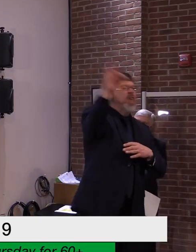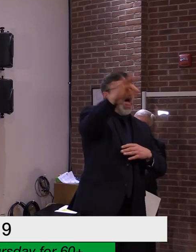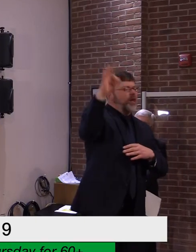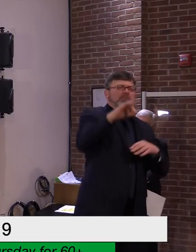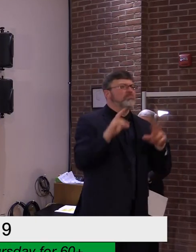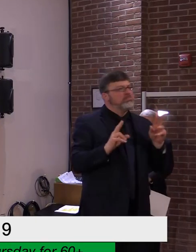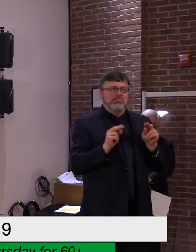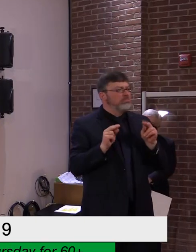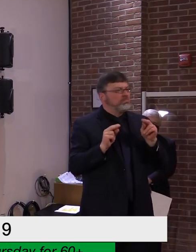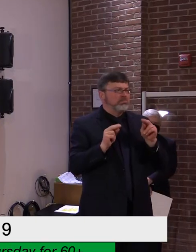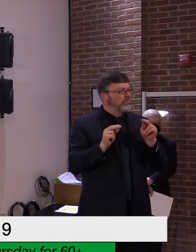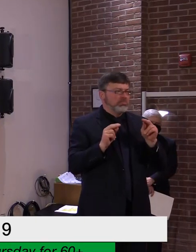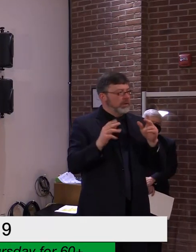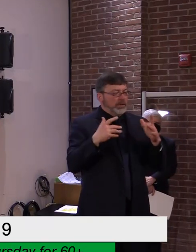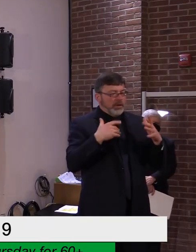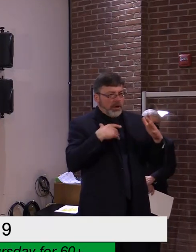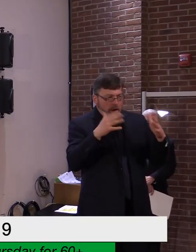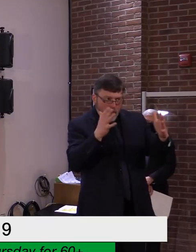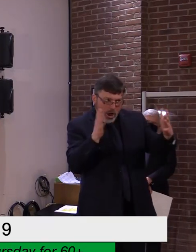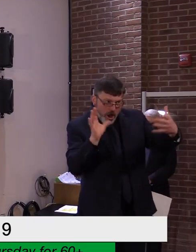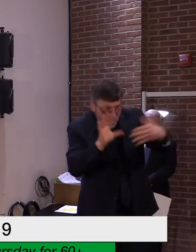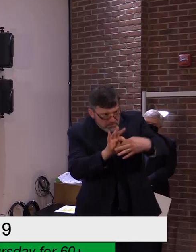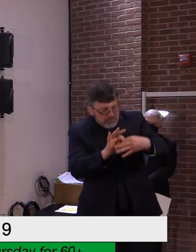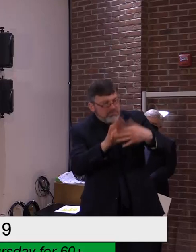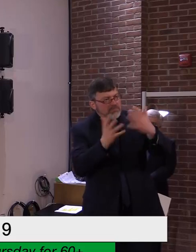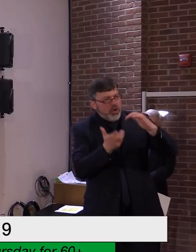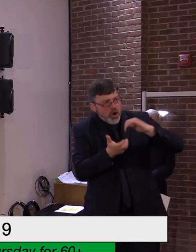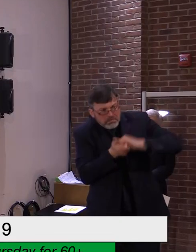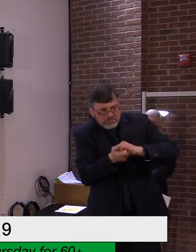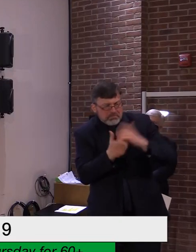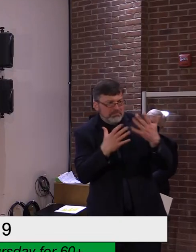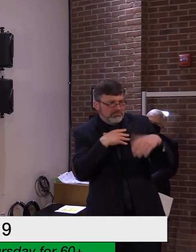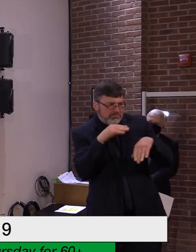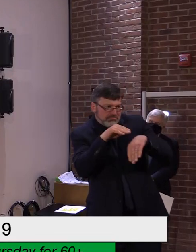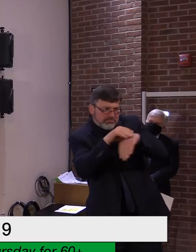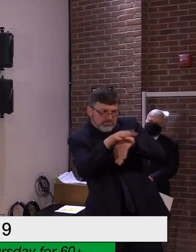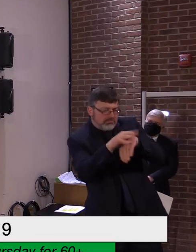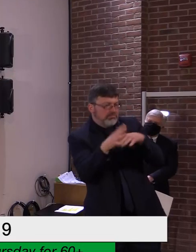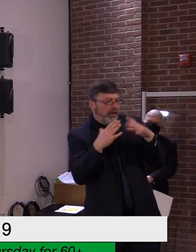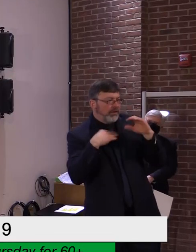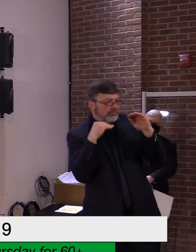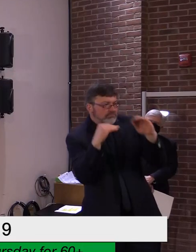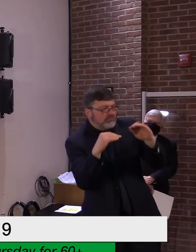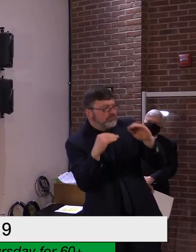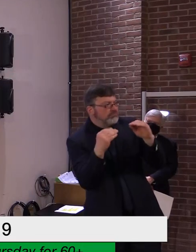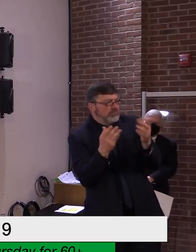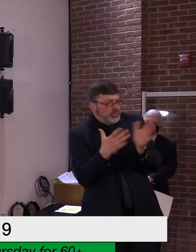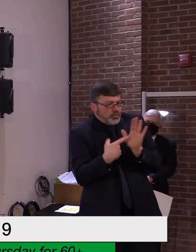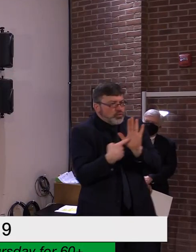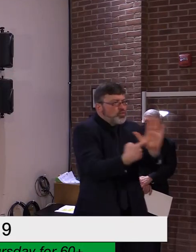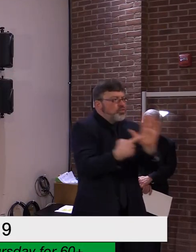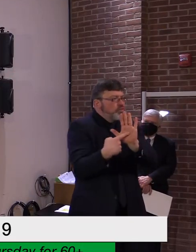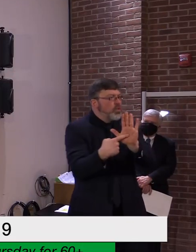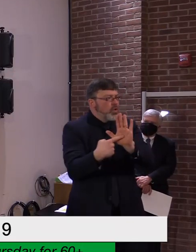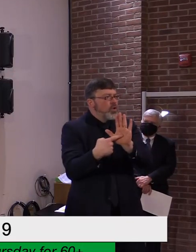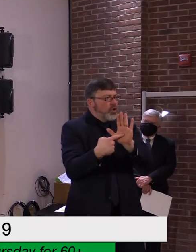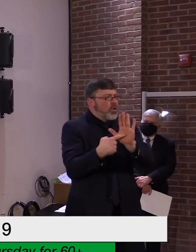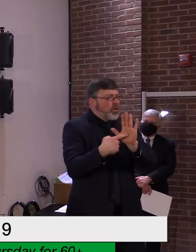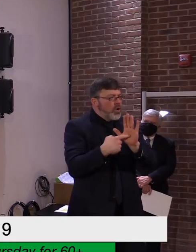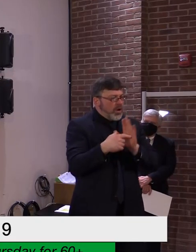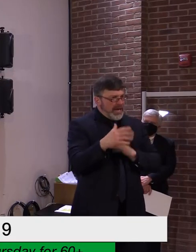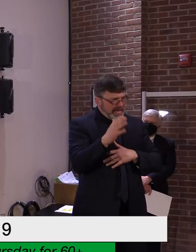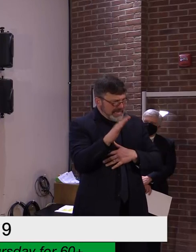their characteristics better and what makes them feel that getting a vaccine may not be in their best interest. I was